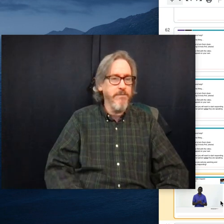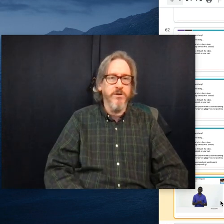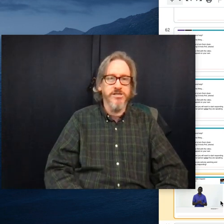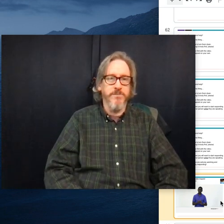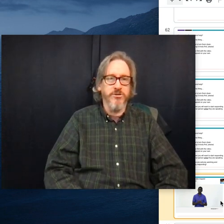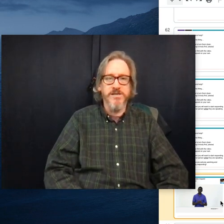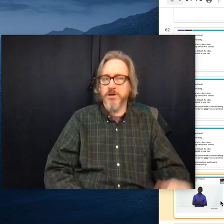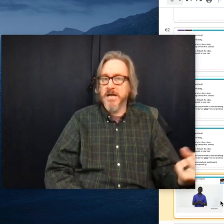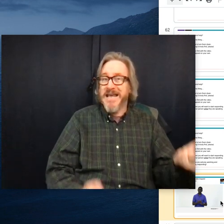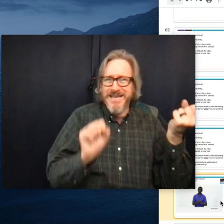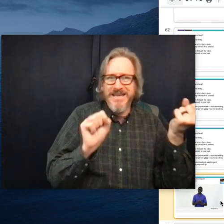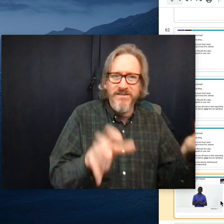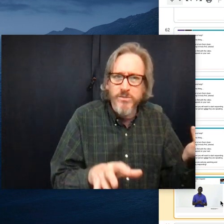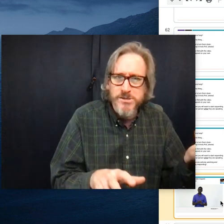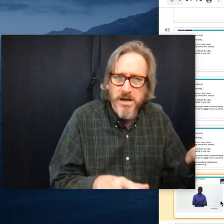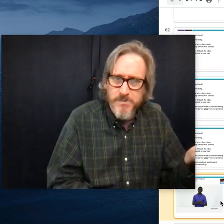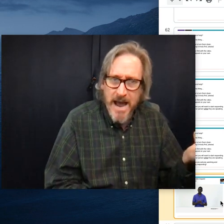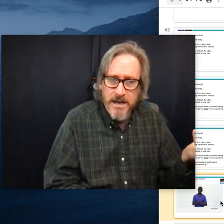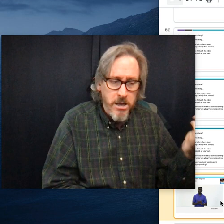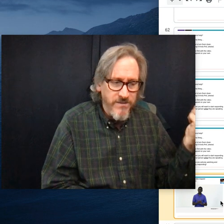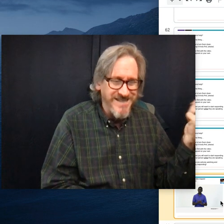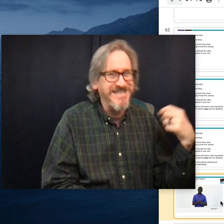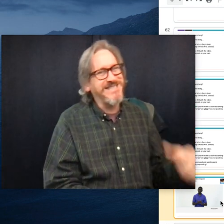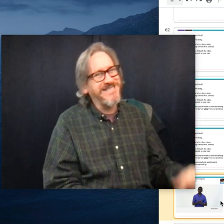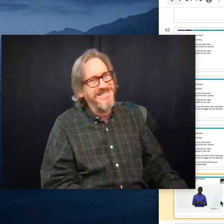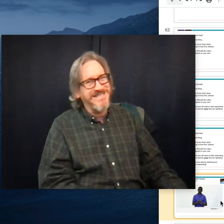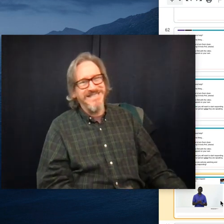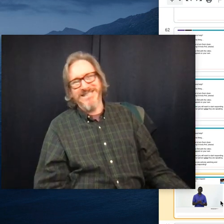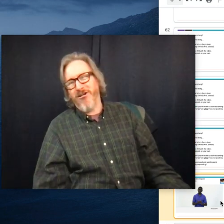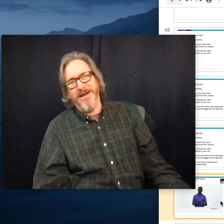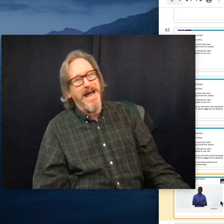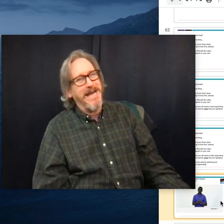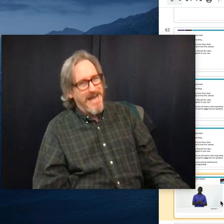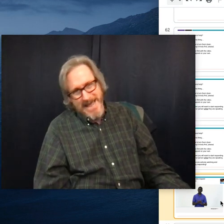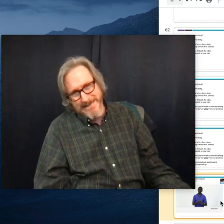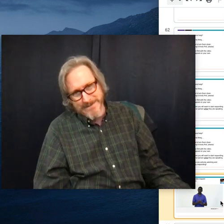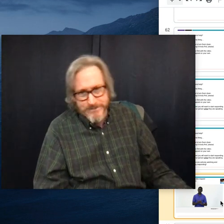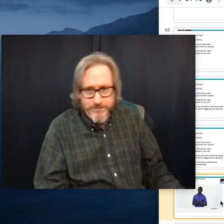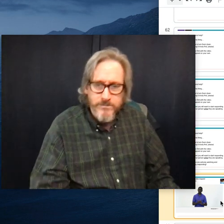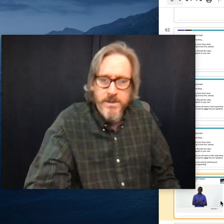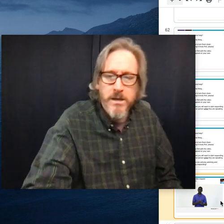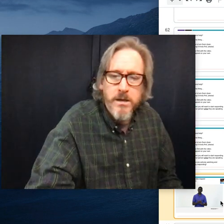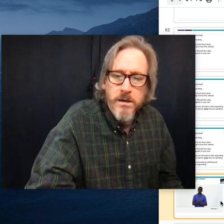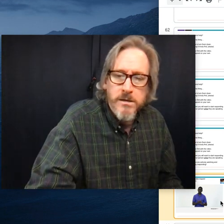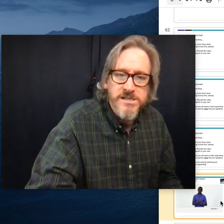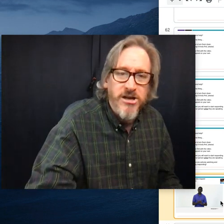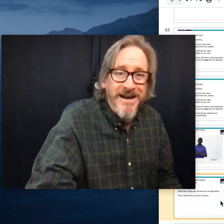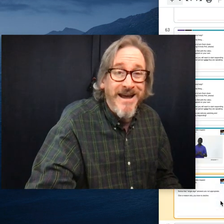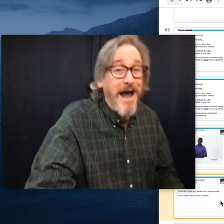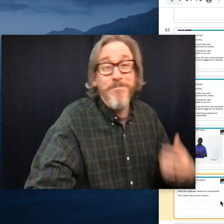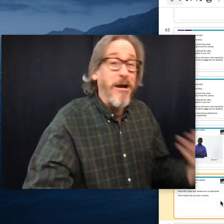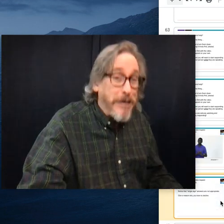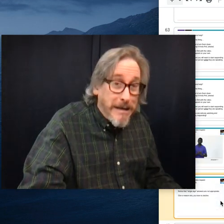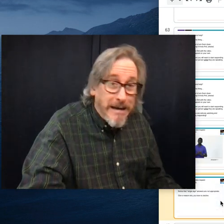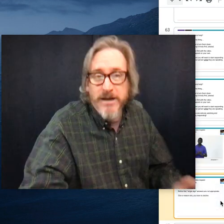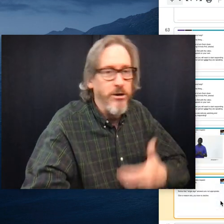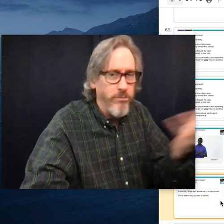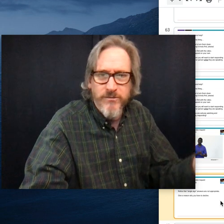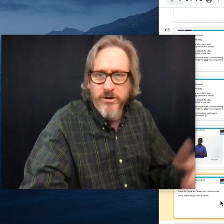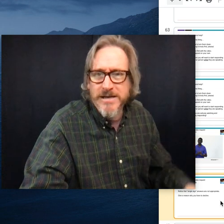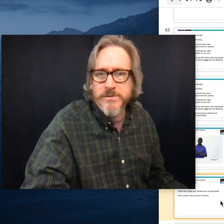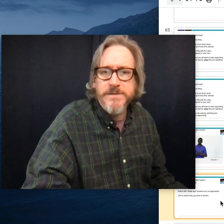You get to turn them down. Now, as I say, be nice. Master the skill of being nice. Don't be a mean old